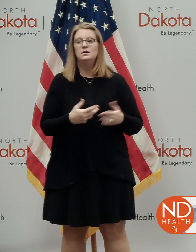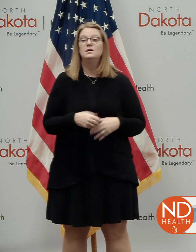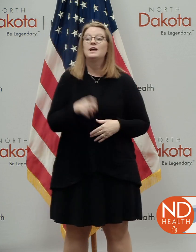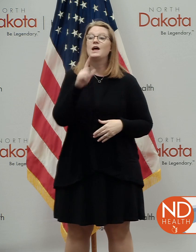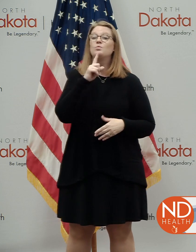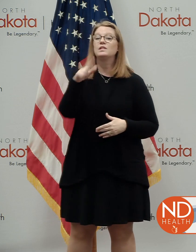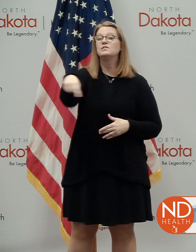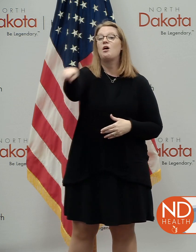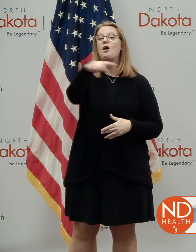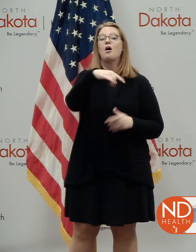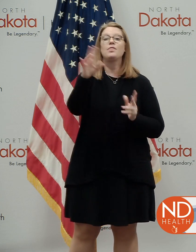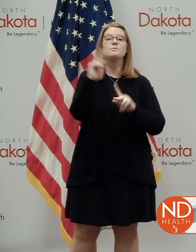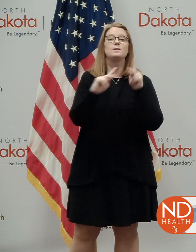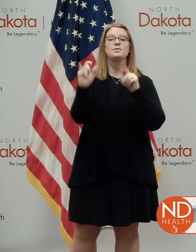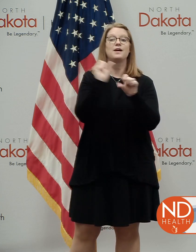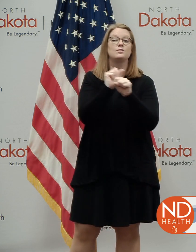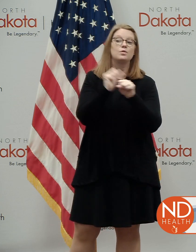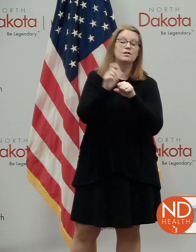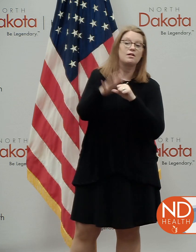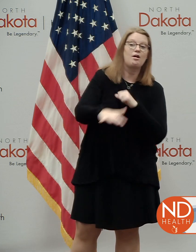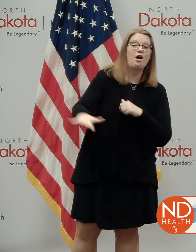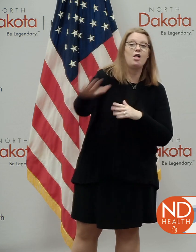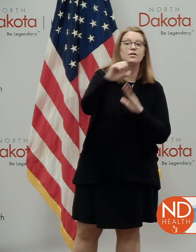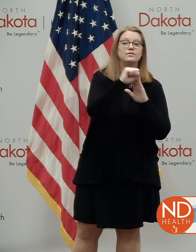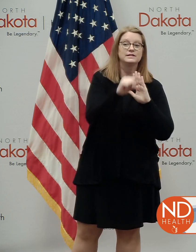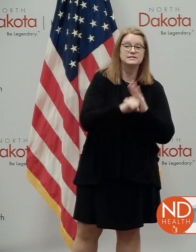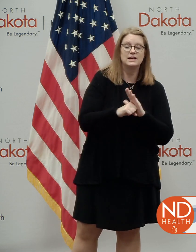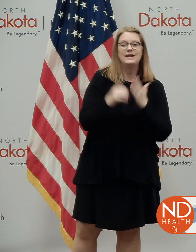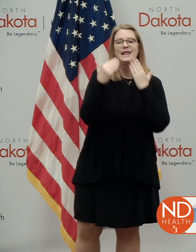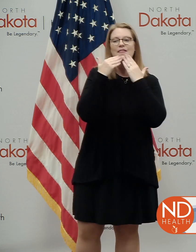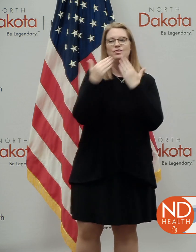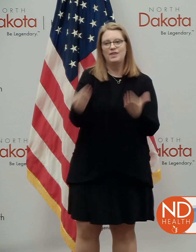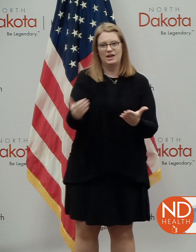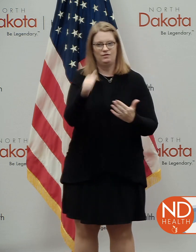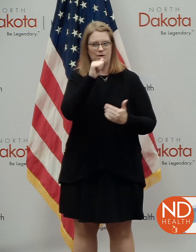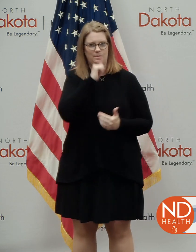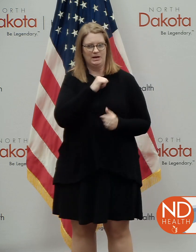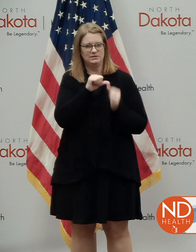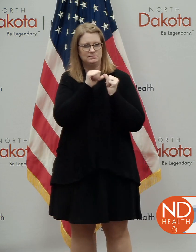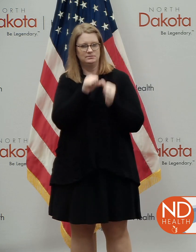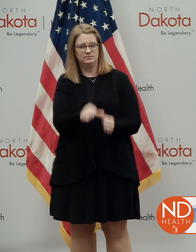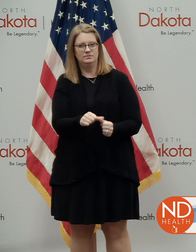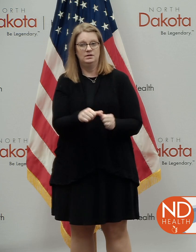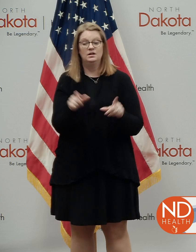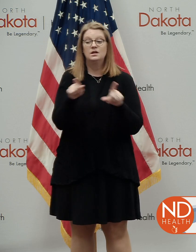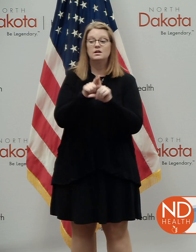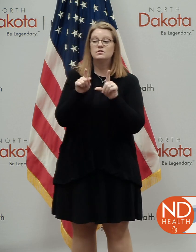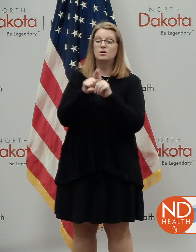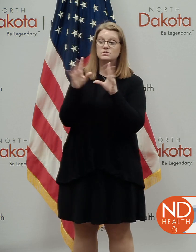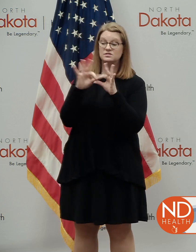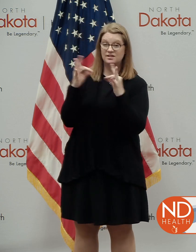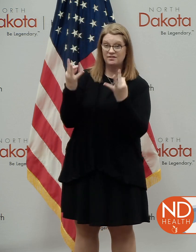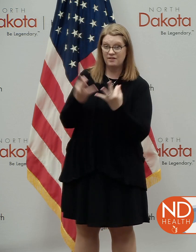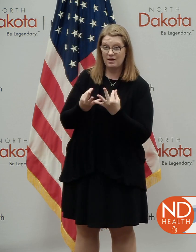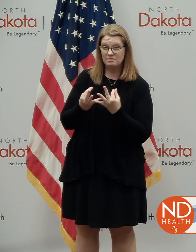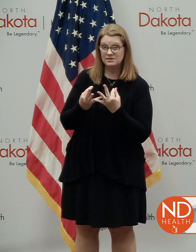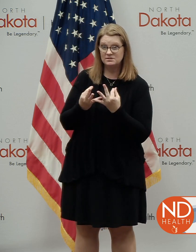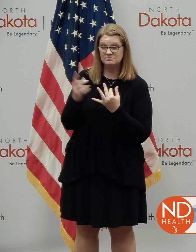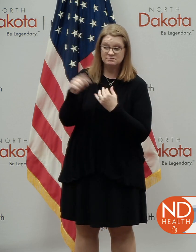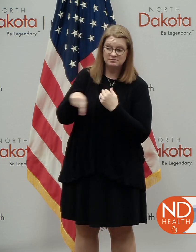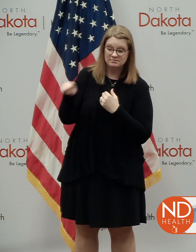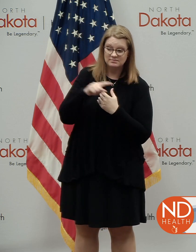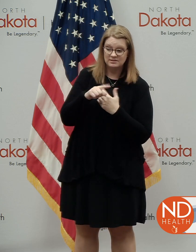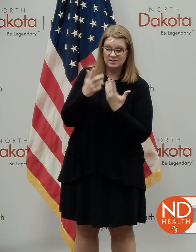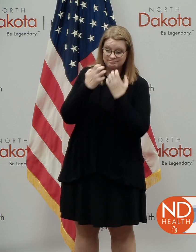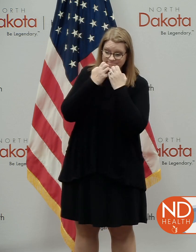across the state for your dedication and diligence in this trying time, and send condolences to the families that have lost